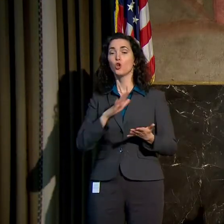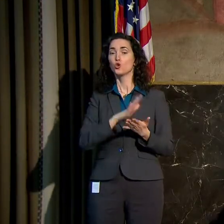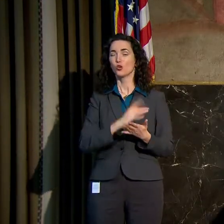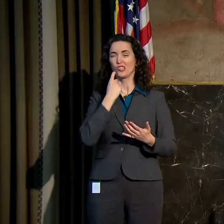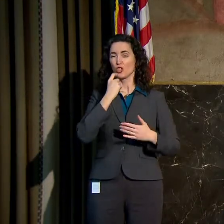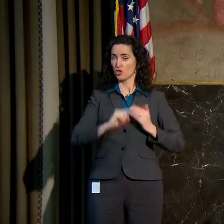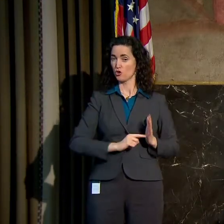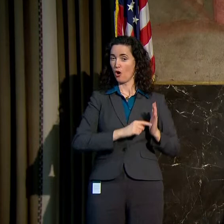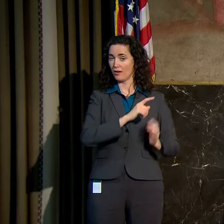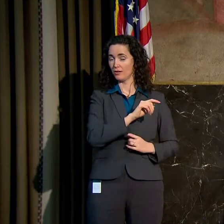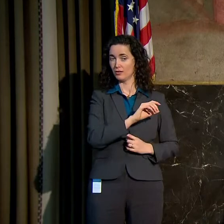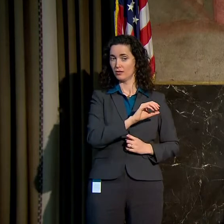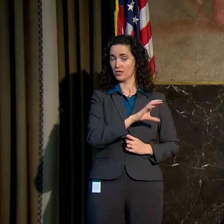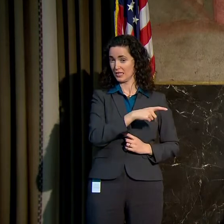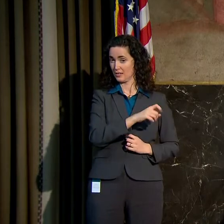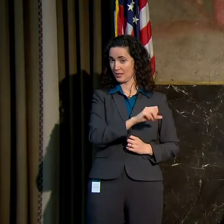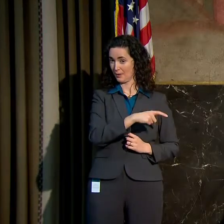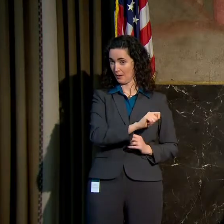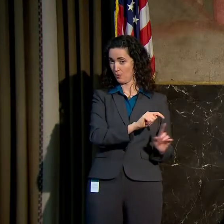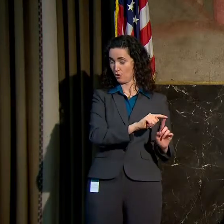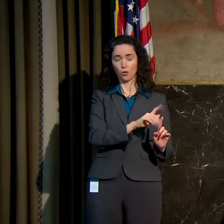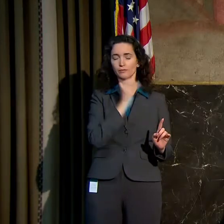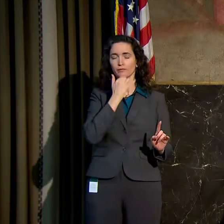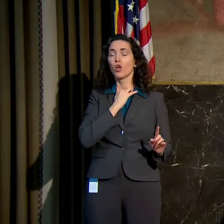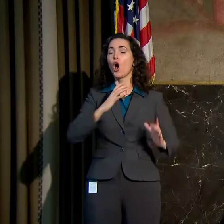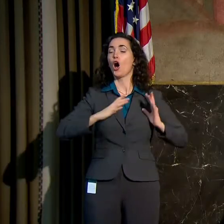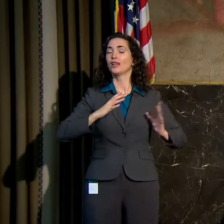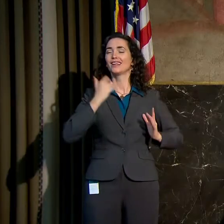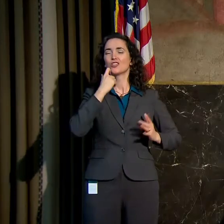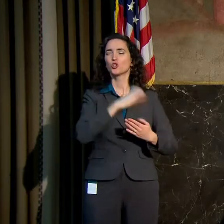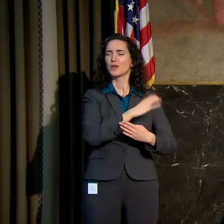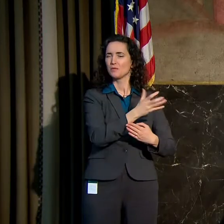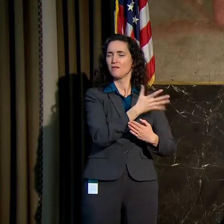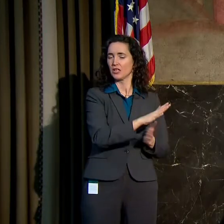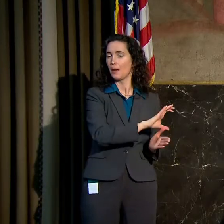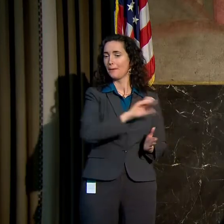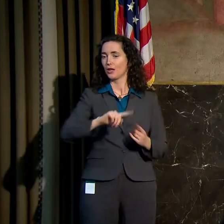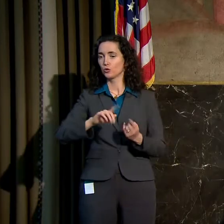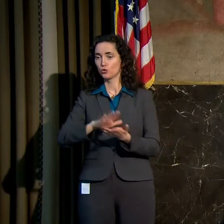school, coming back after the holiday break.